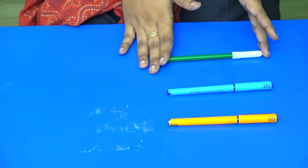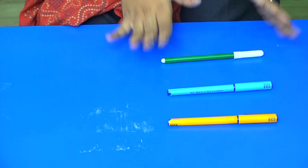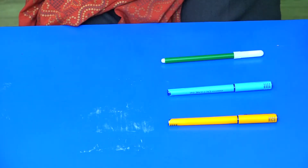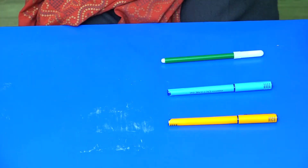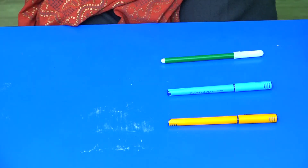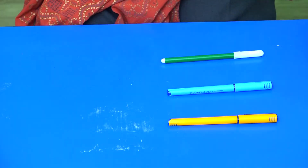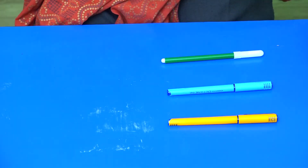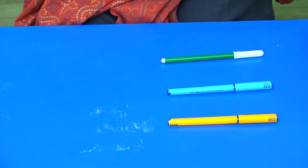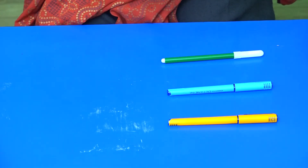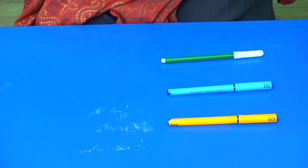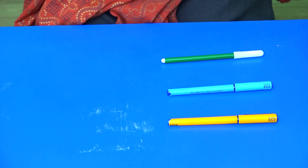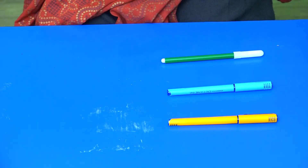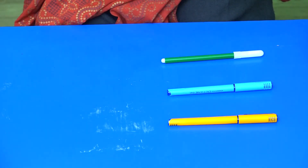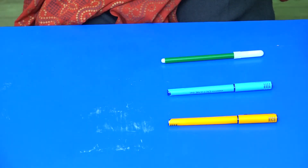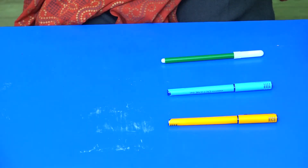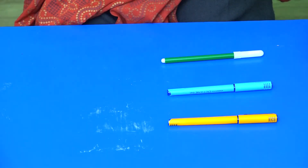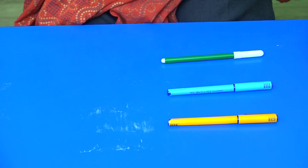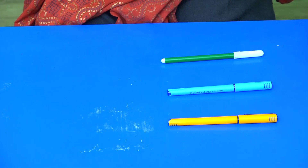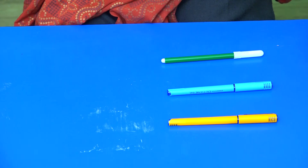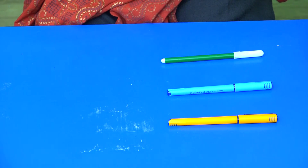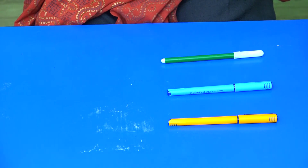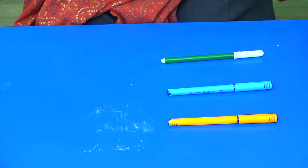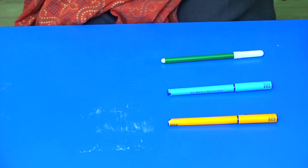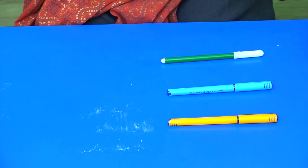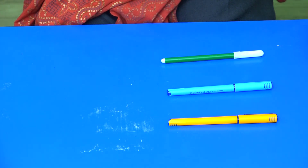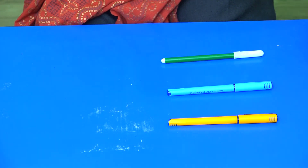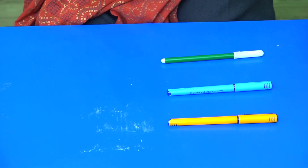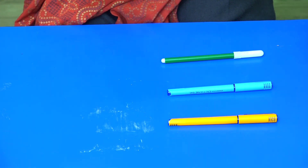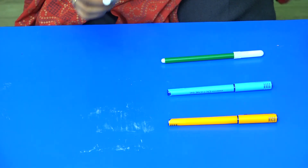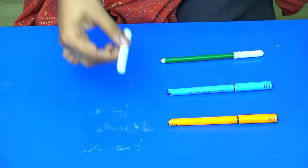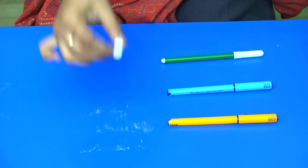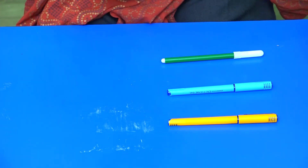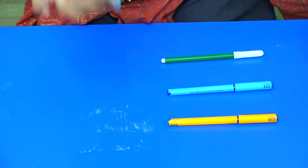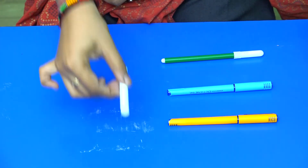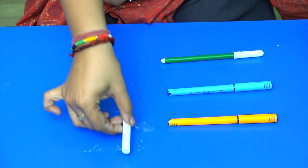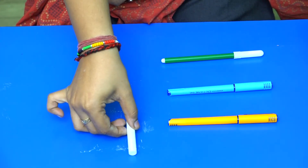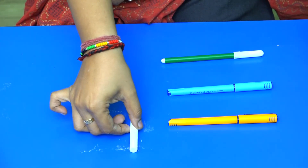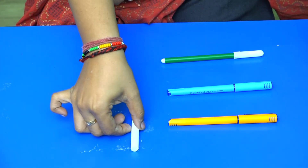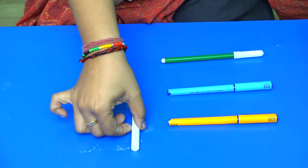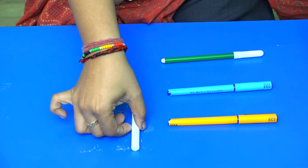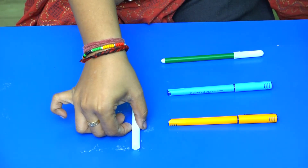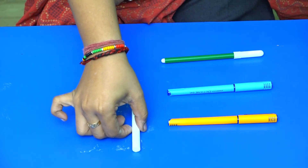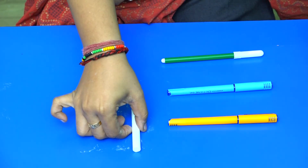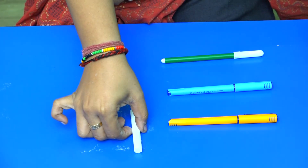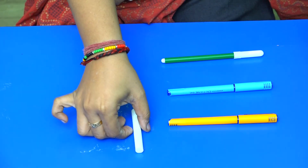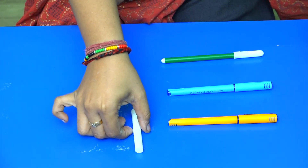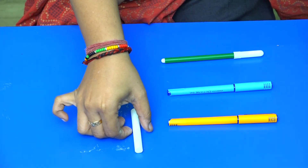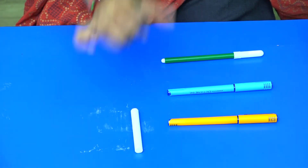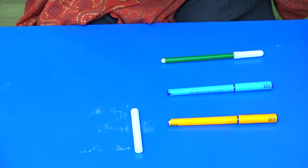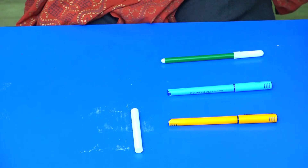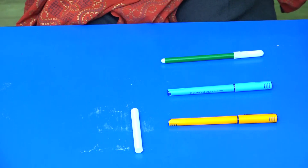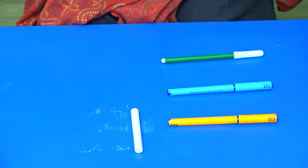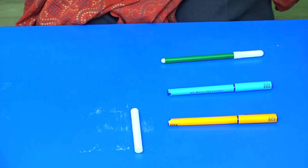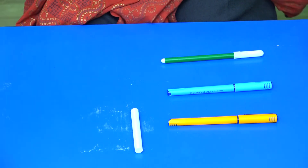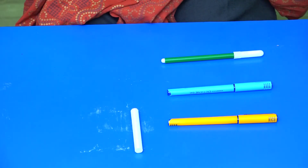and green color. Okay, as you have seen from the data, our first color is orange. So I will put a chalk in front of